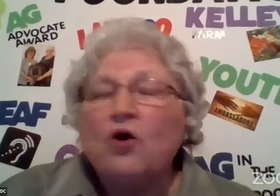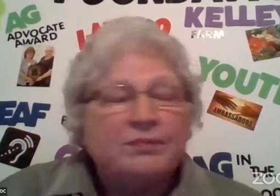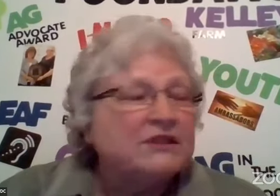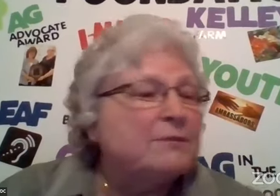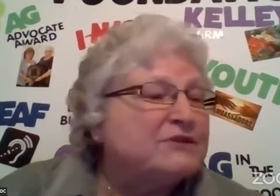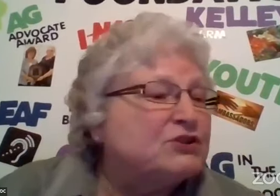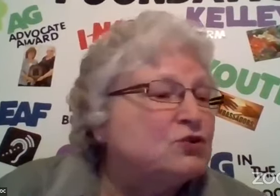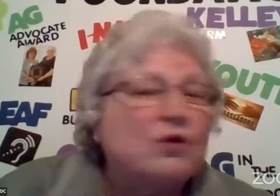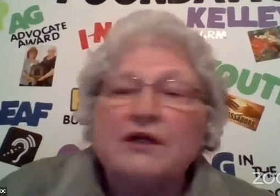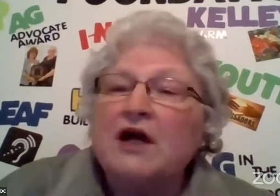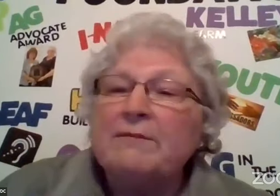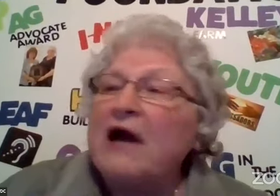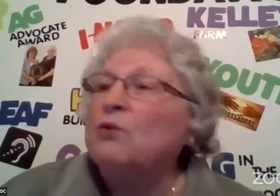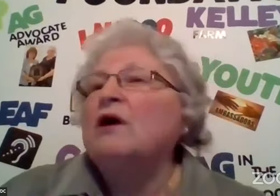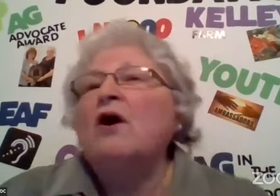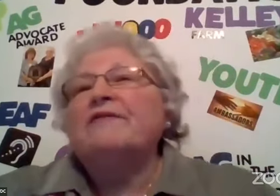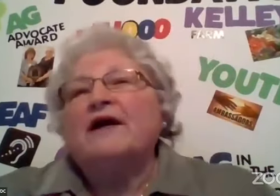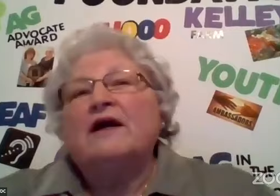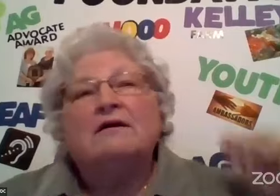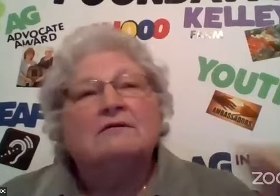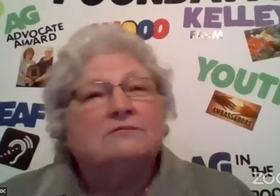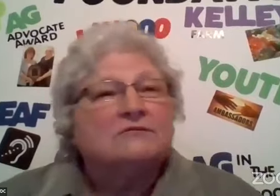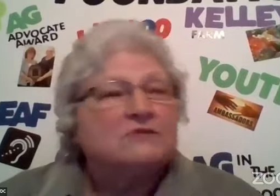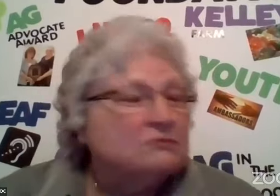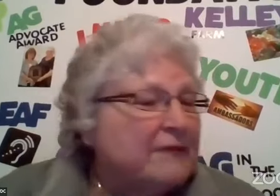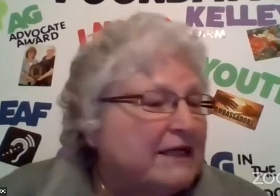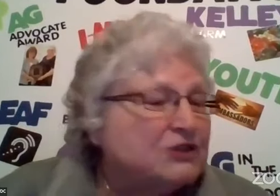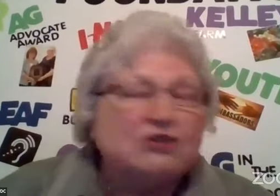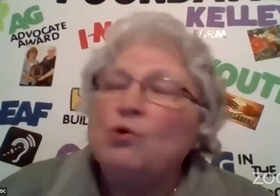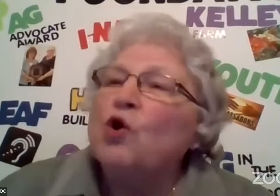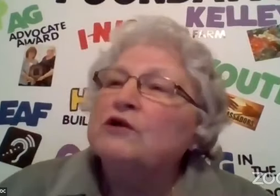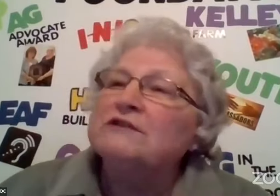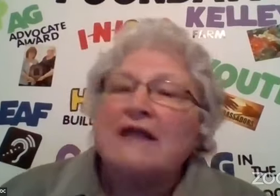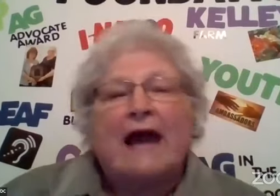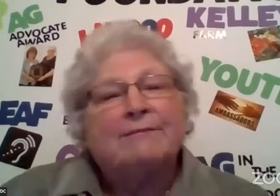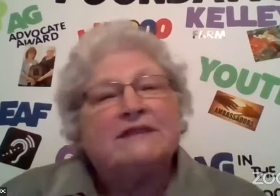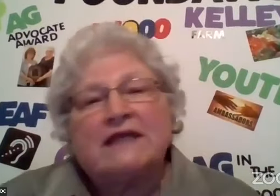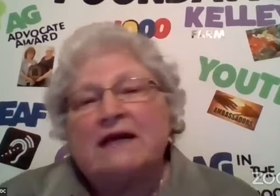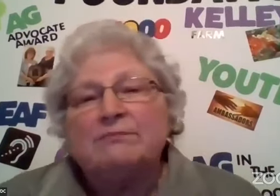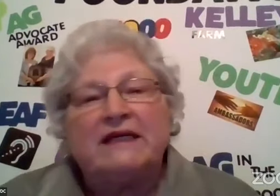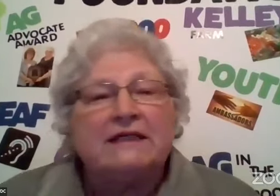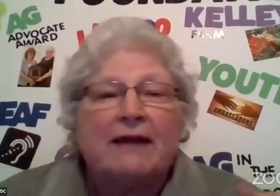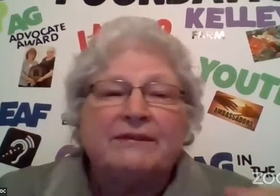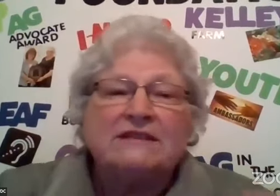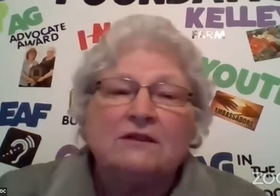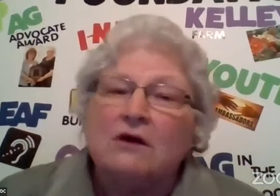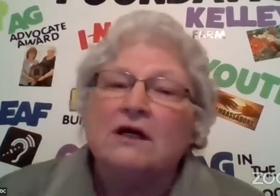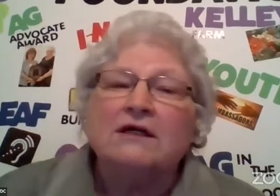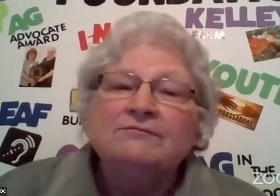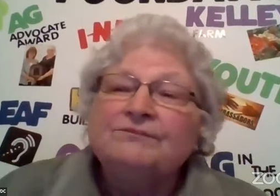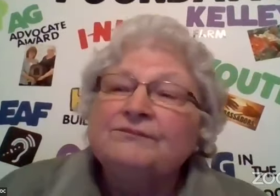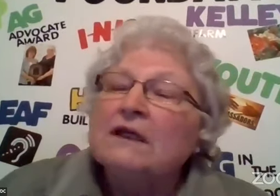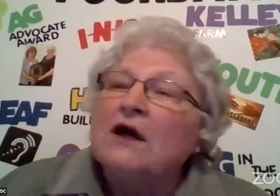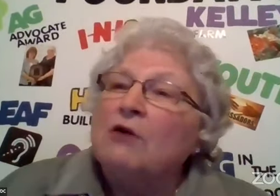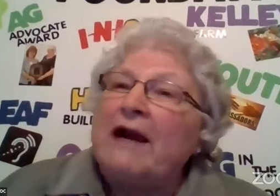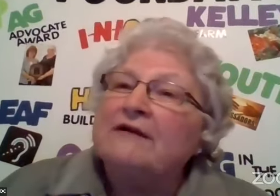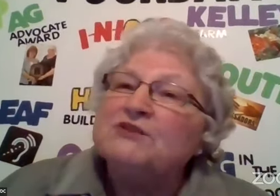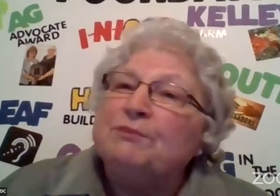opened up his door to come out. We're all there making s'mores and happy as can be, happy as a lark around this